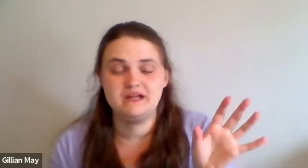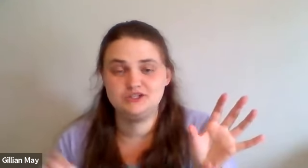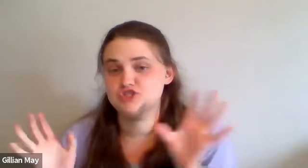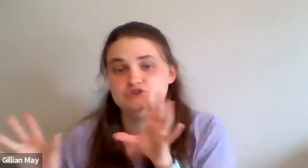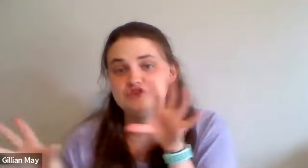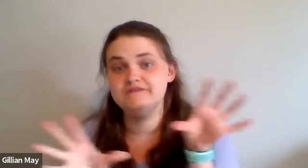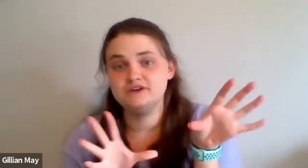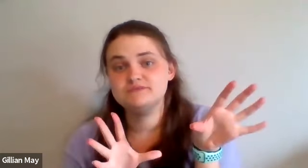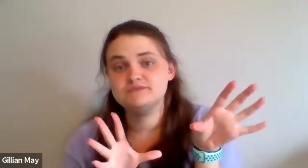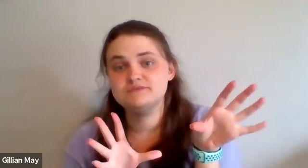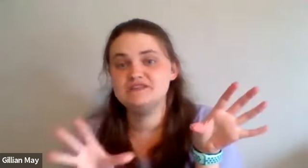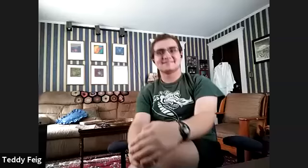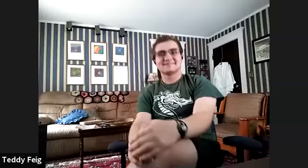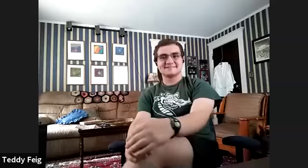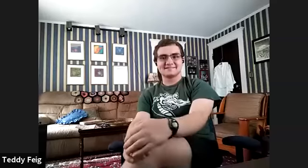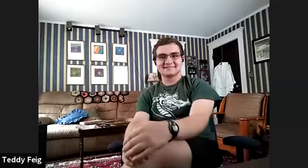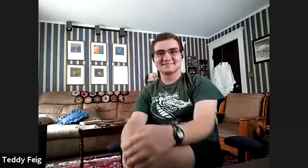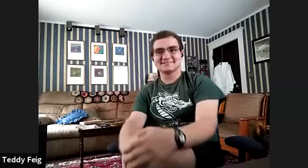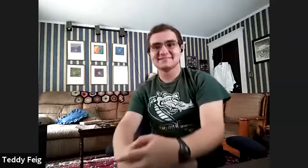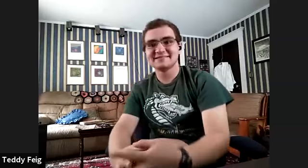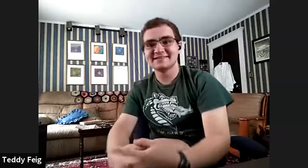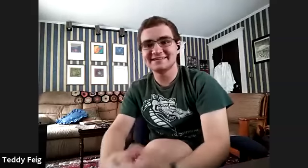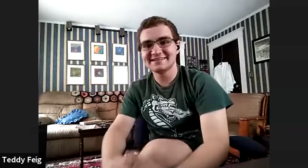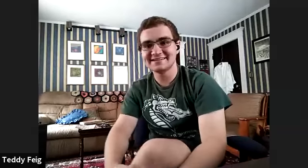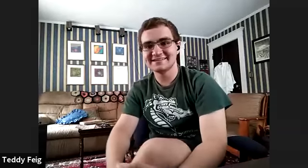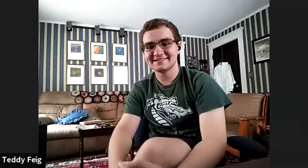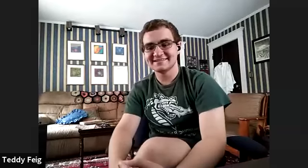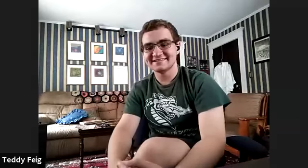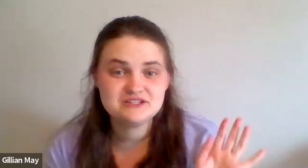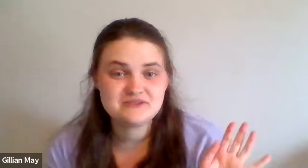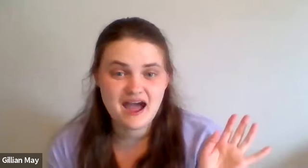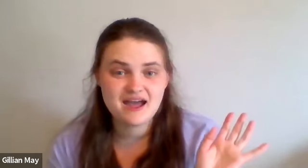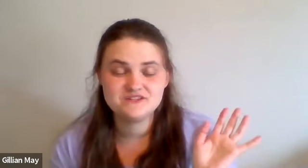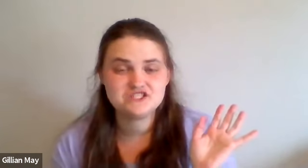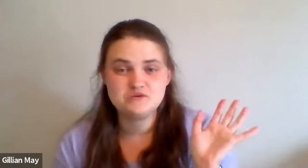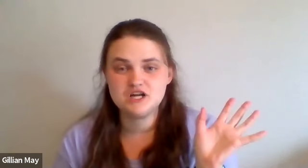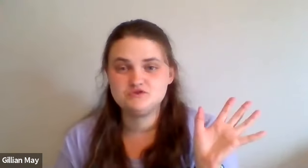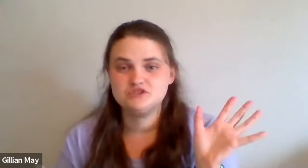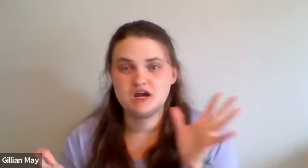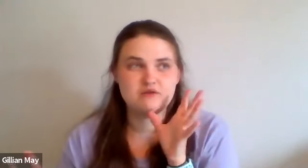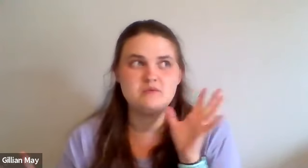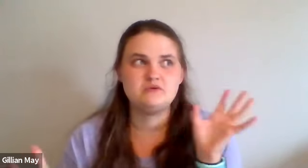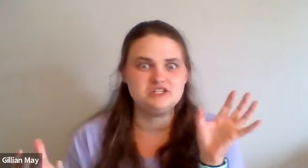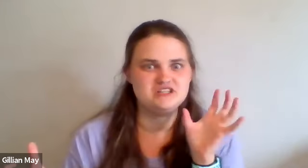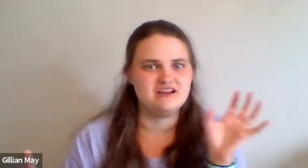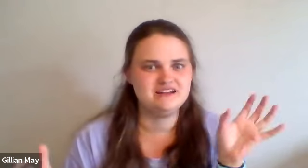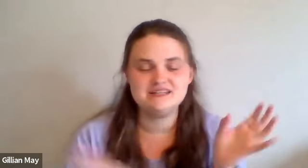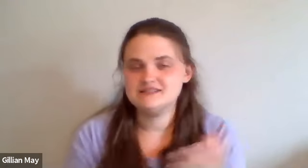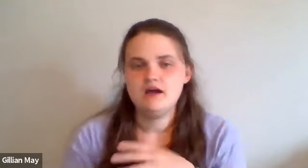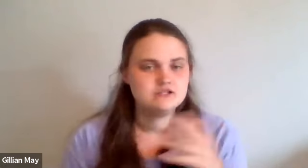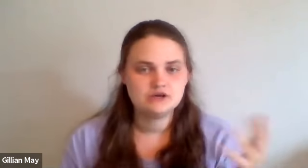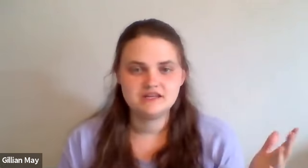like just do straight finger spelling and then y'all say the word or like we can do that if it's too much with trying to remember which sign it is. Totally get